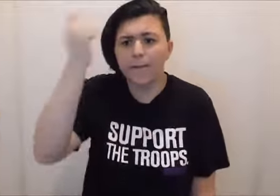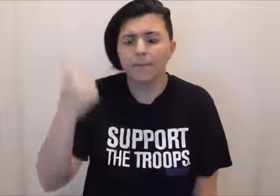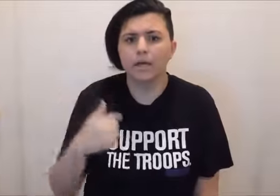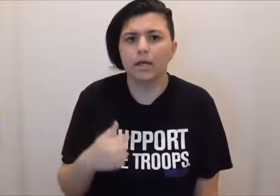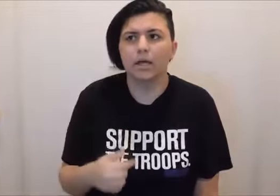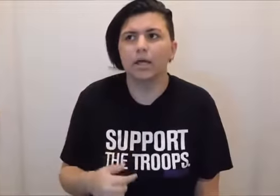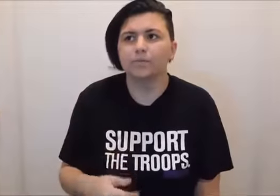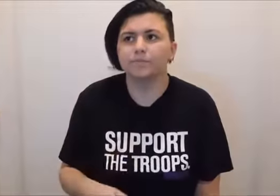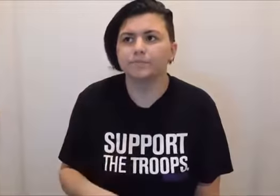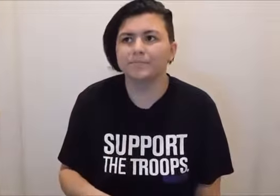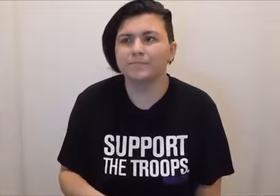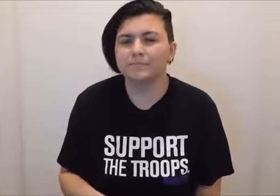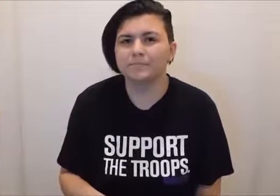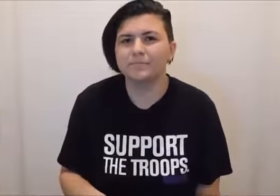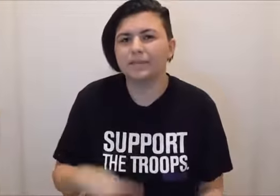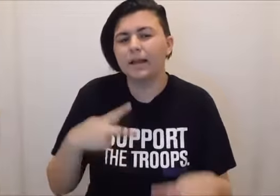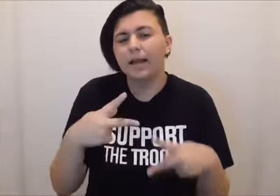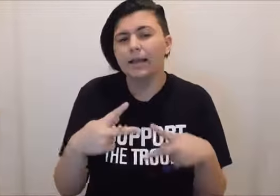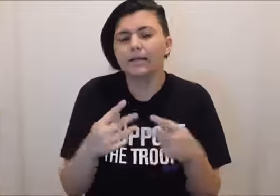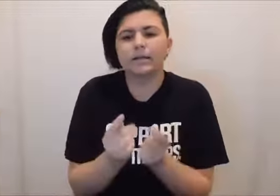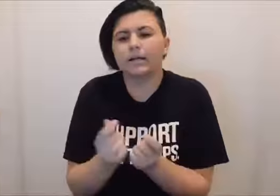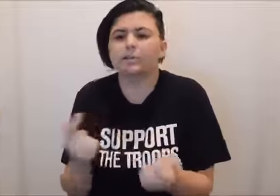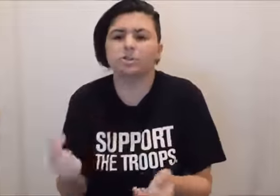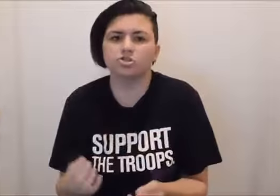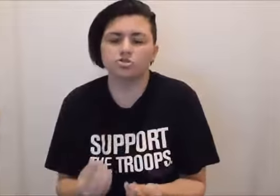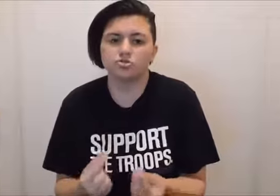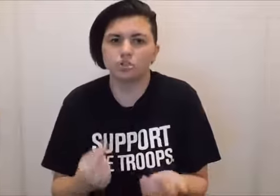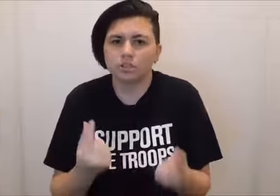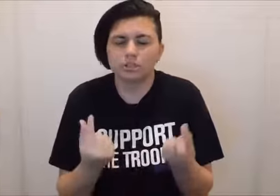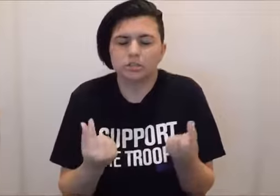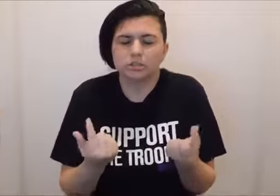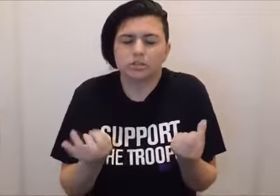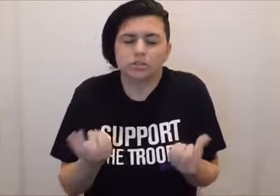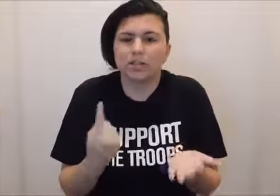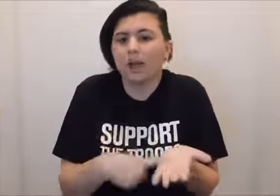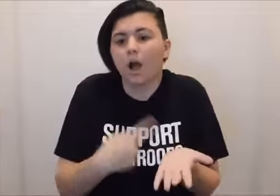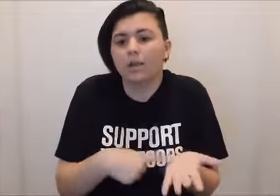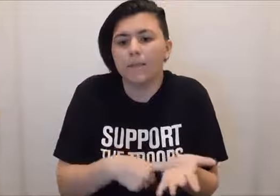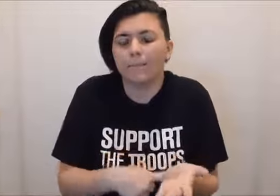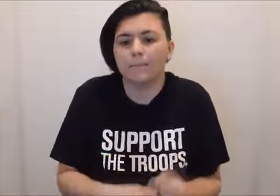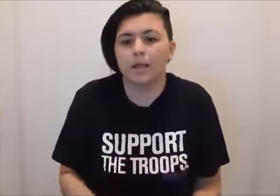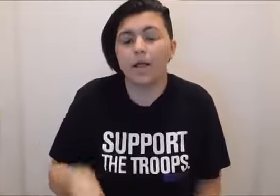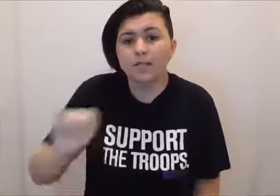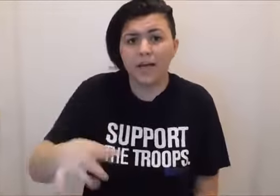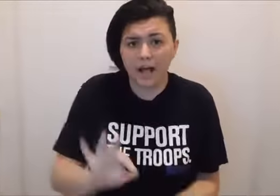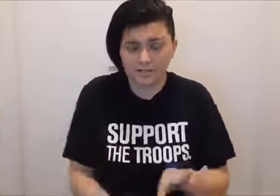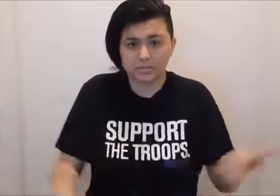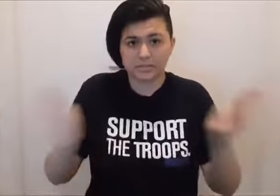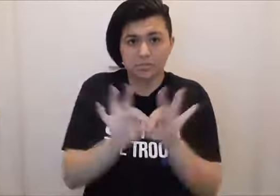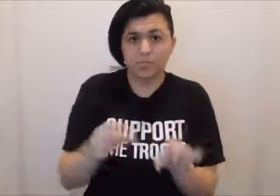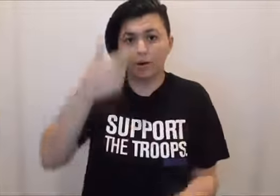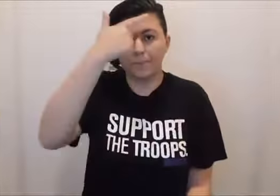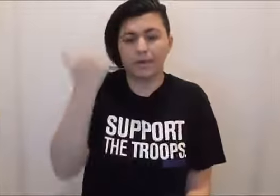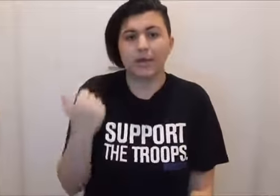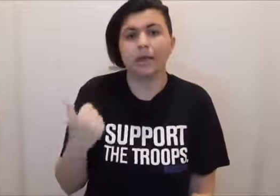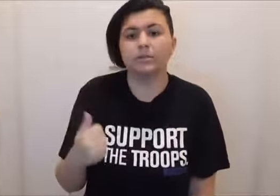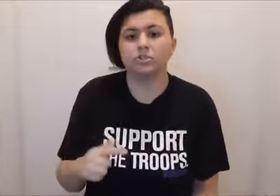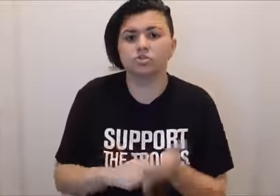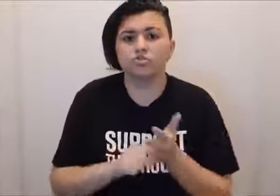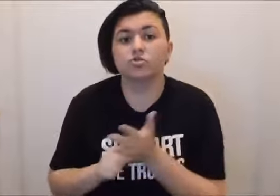And that's a big deal because it talks about some of those big anthropology ideas that we kind of learn about